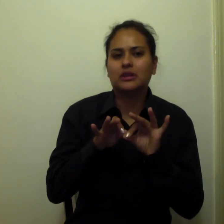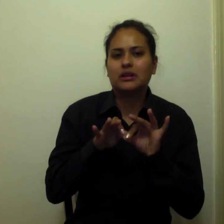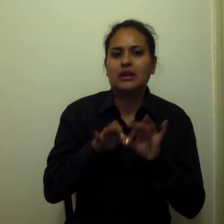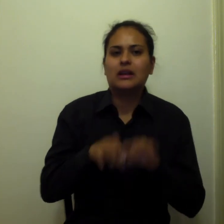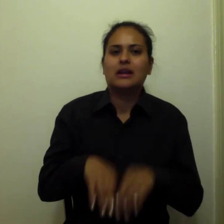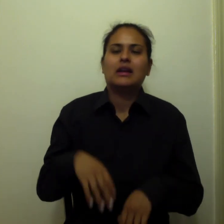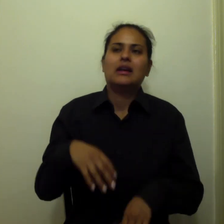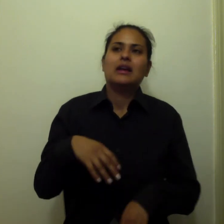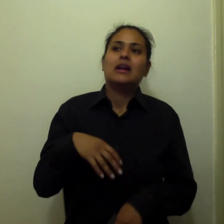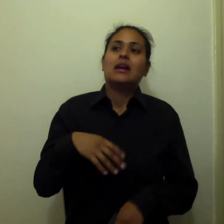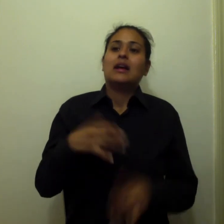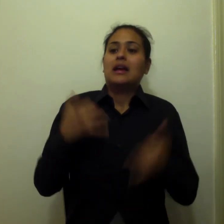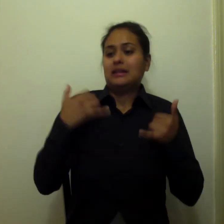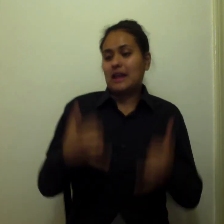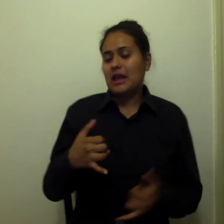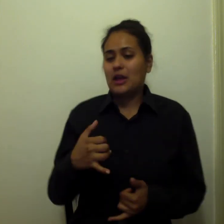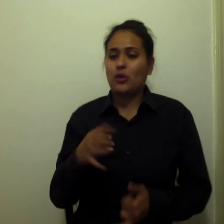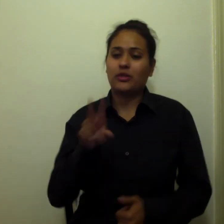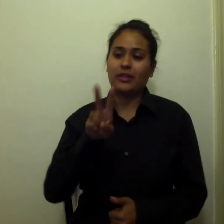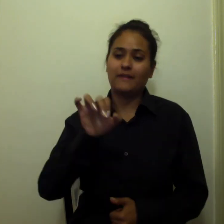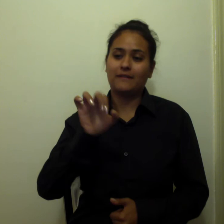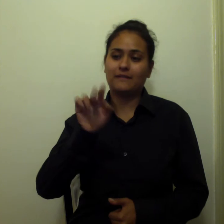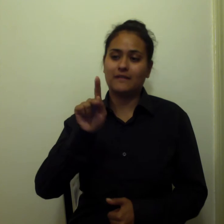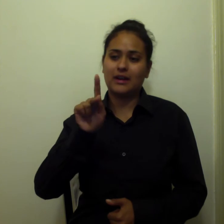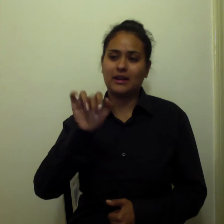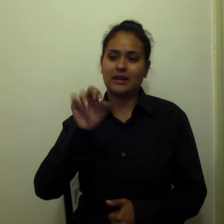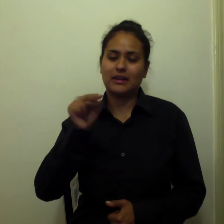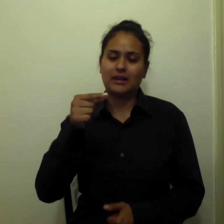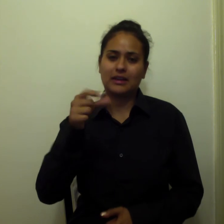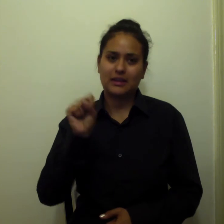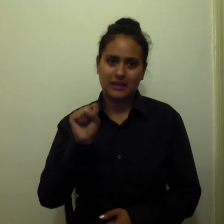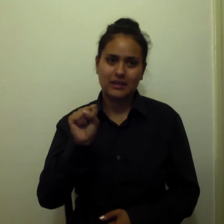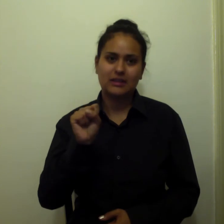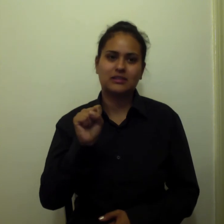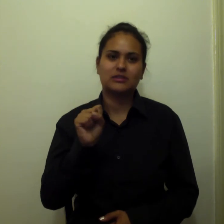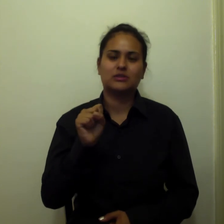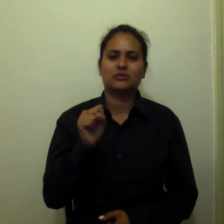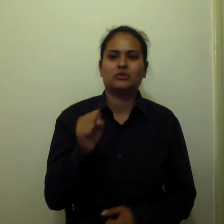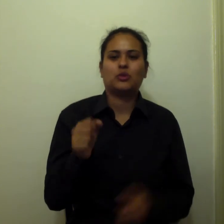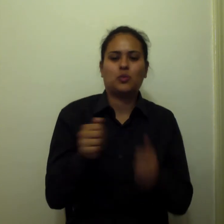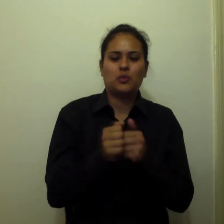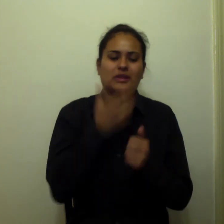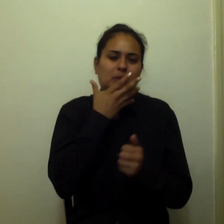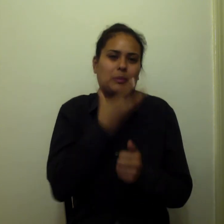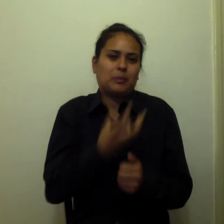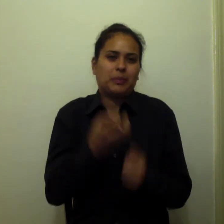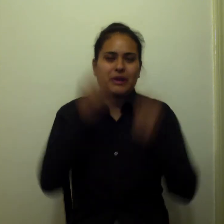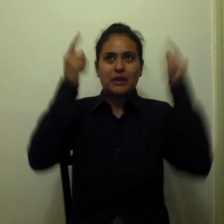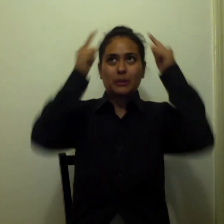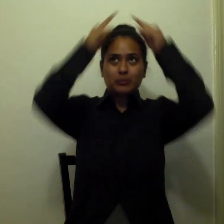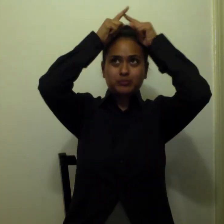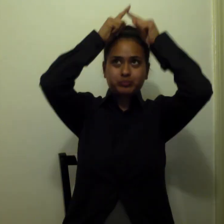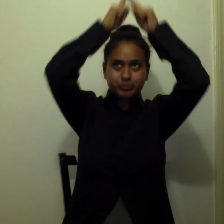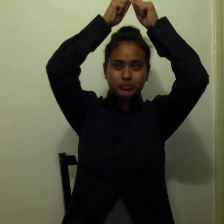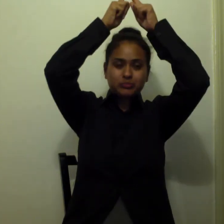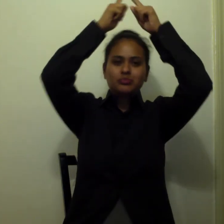Okay, what those guys with the beards and the little pointy hats, which of course they didn't have, got up to, and what they did and didn't do, and so